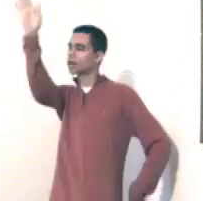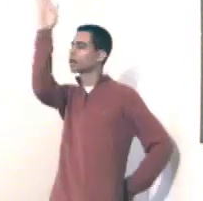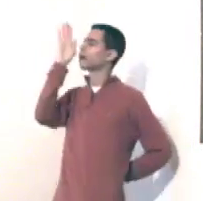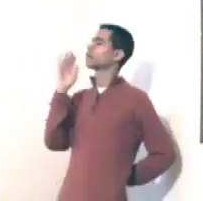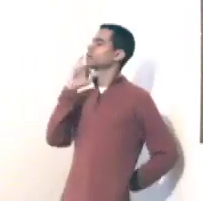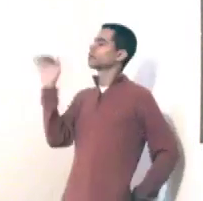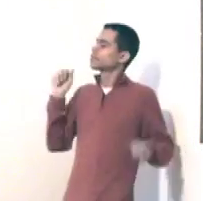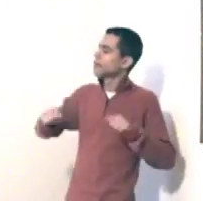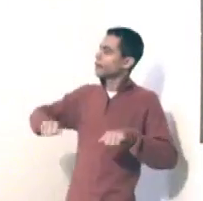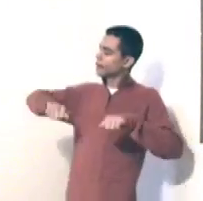God is